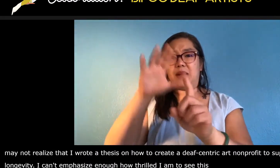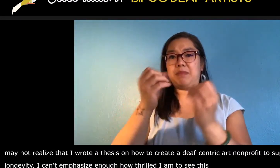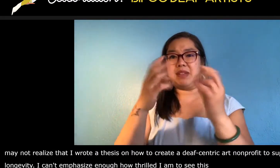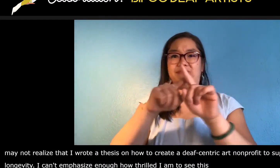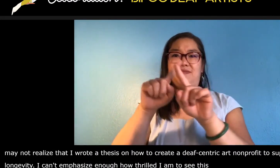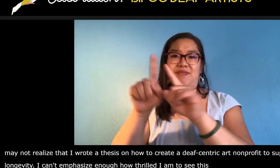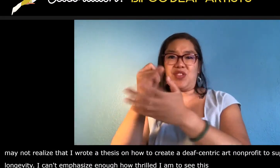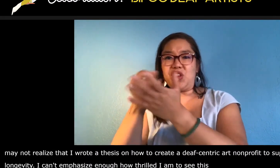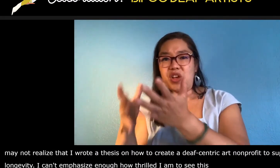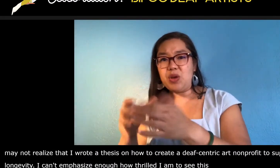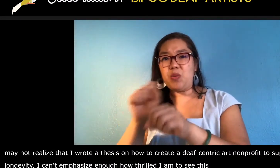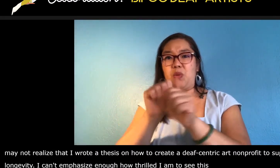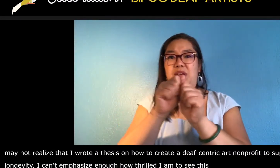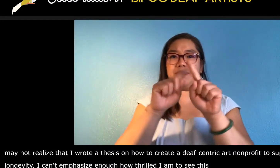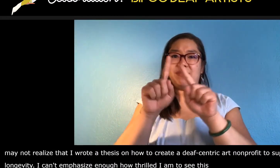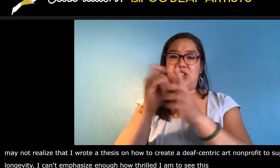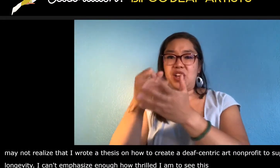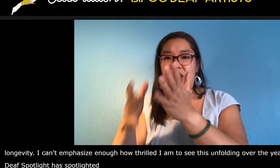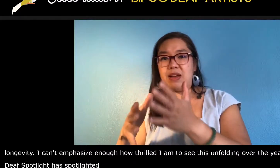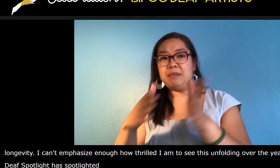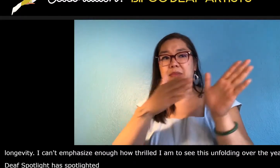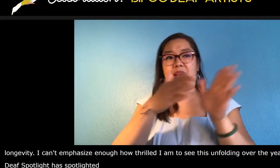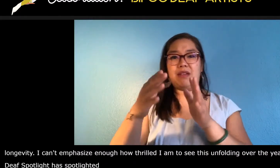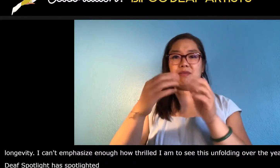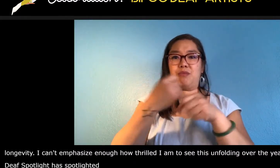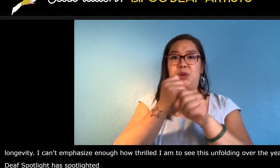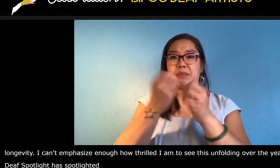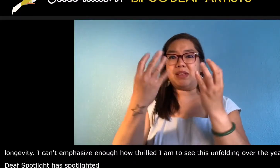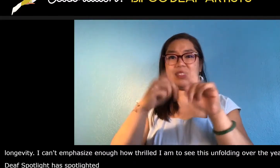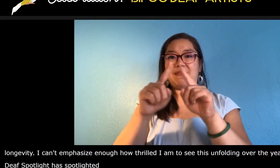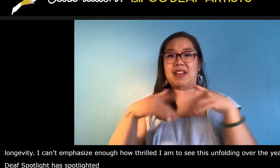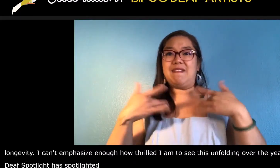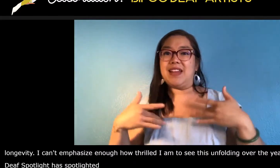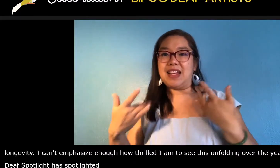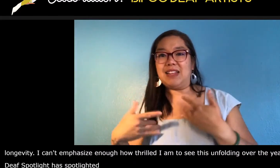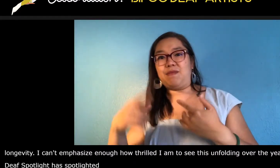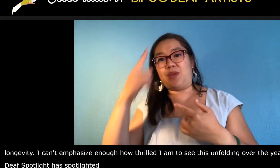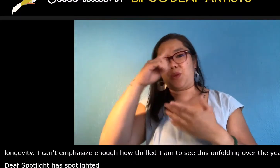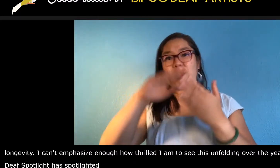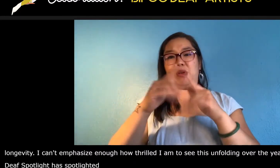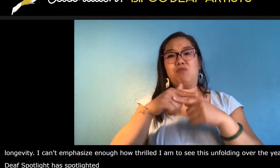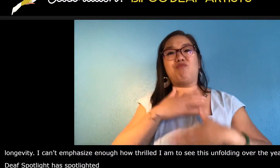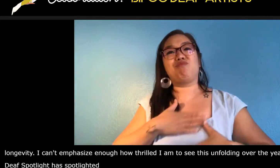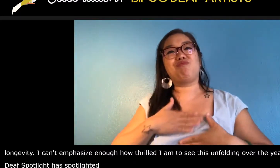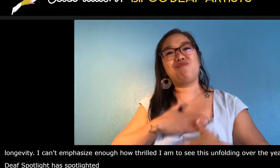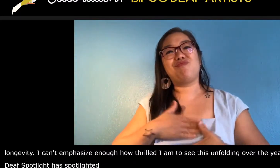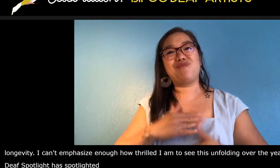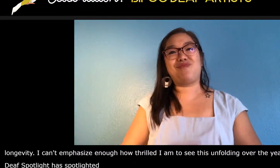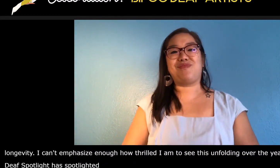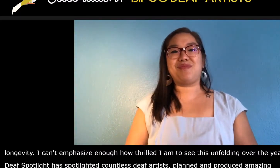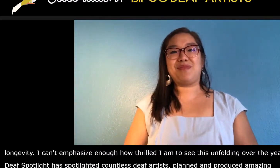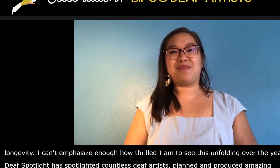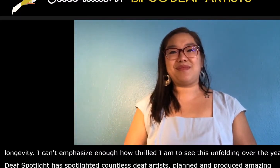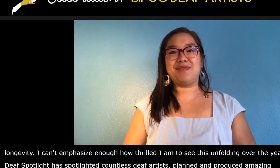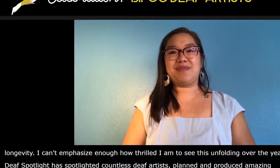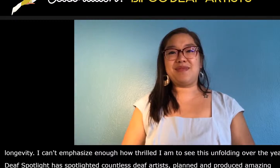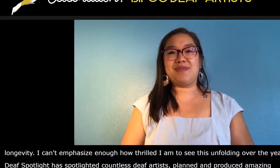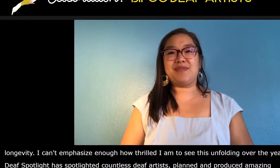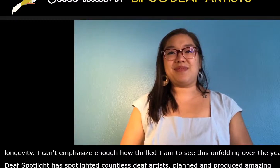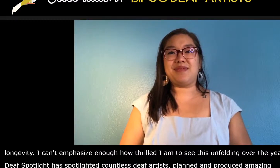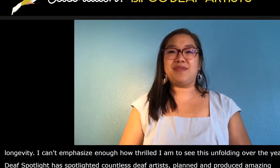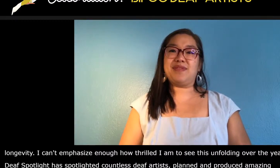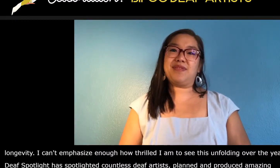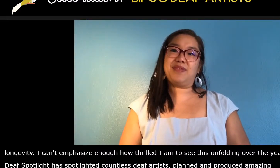years, Deaf Spotlight has spotlighted countless deaf artists, planned and produced amazing cultural and creative events